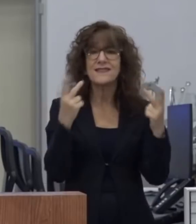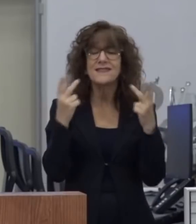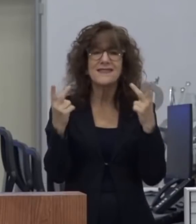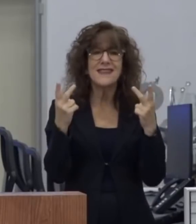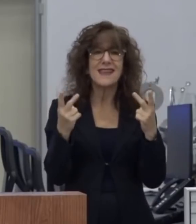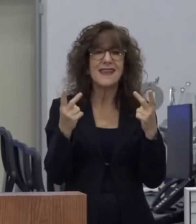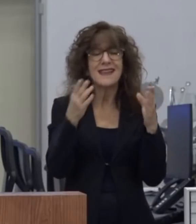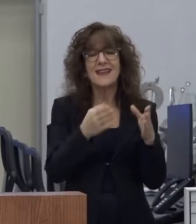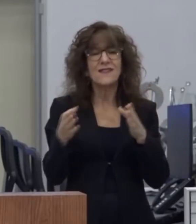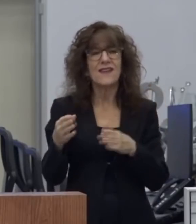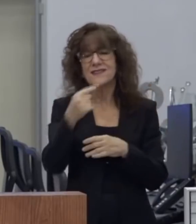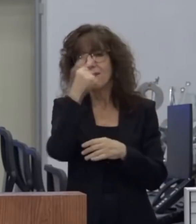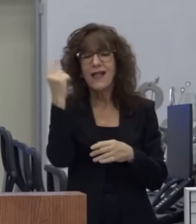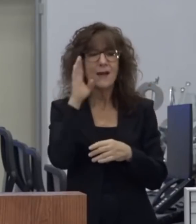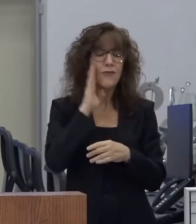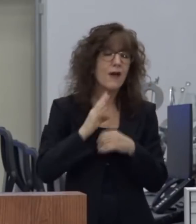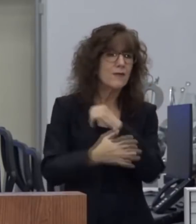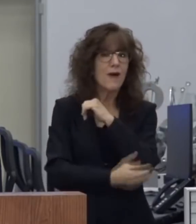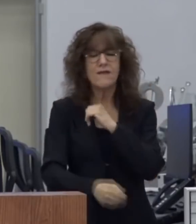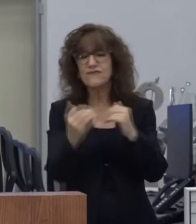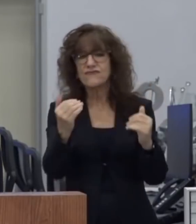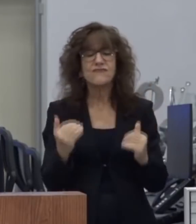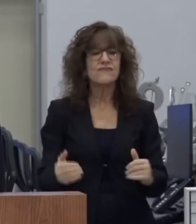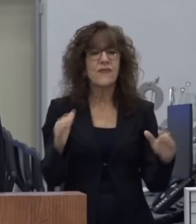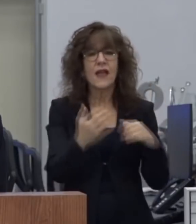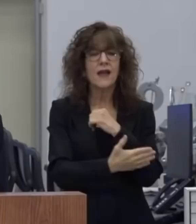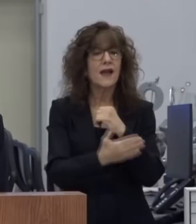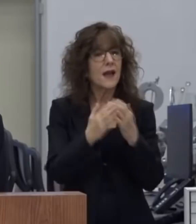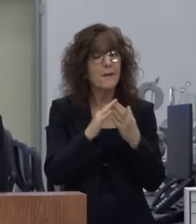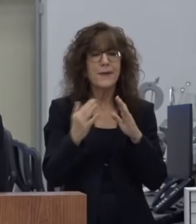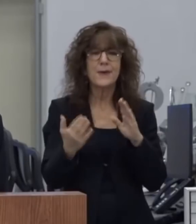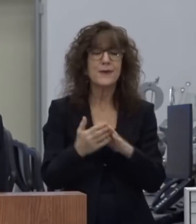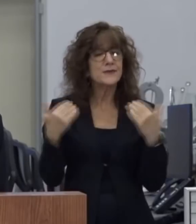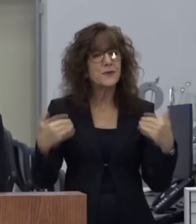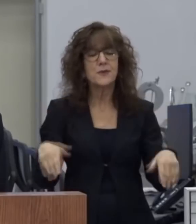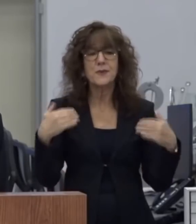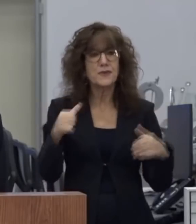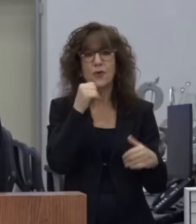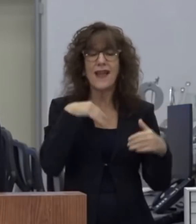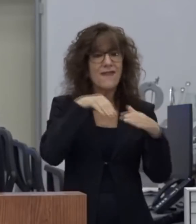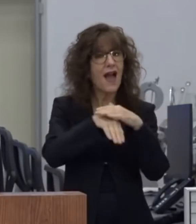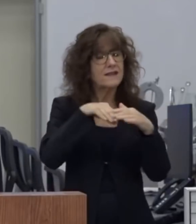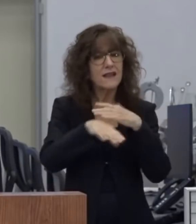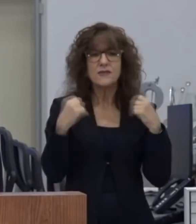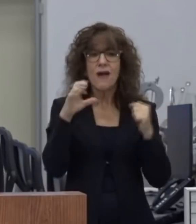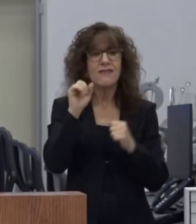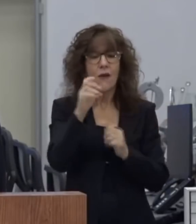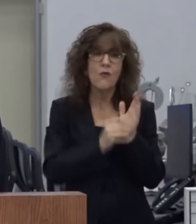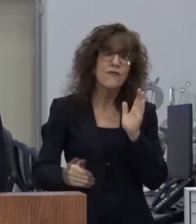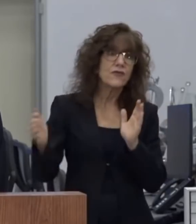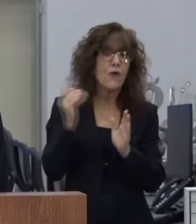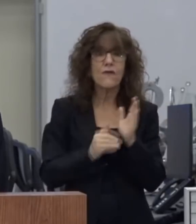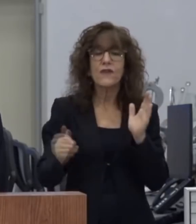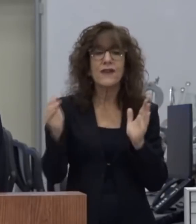instances where Black, brown, impoverished, and disadvantaged communities pay the price for poor access to health care. Time and time again,